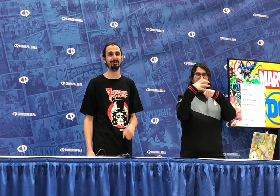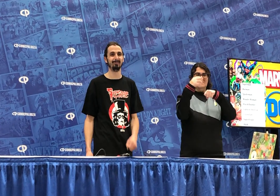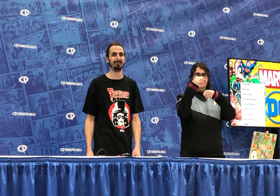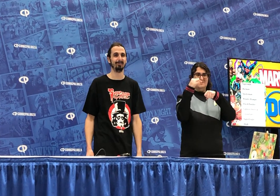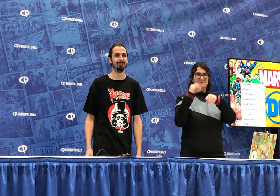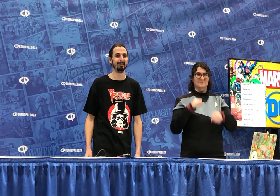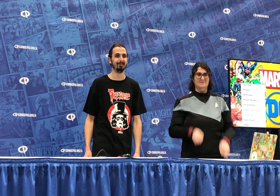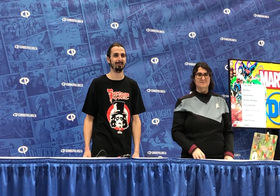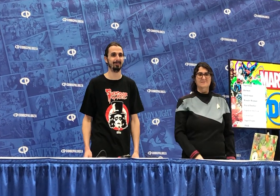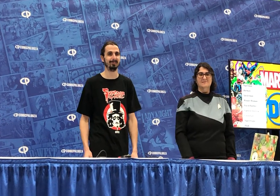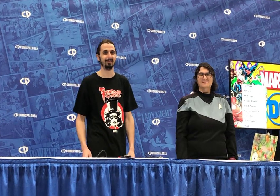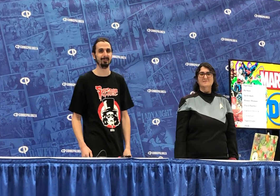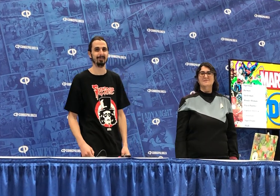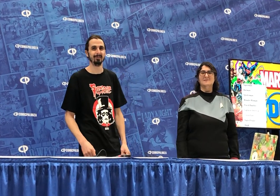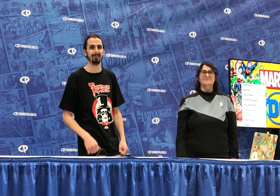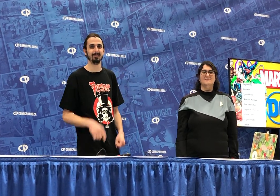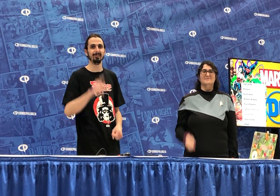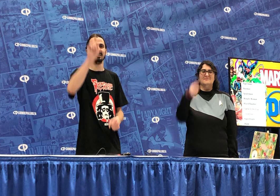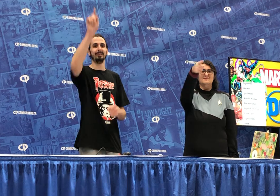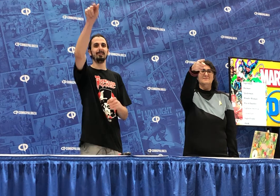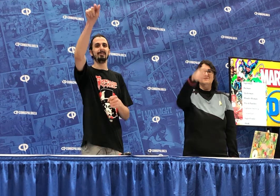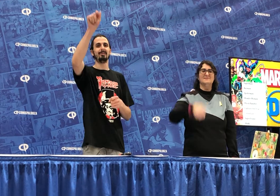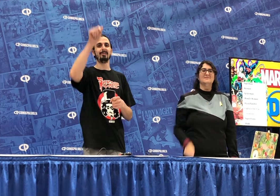probably like this, Thanos. What else?